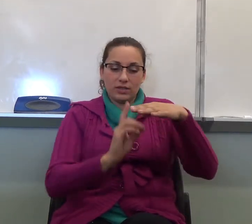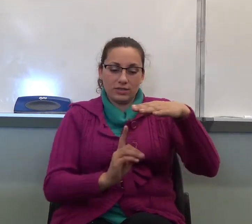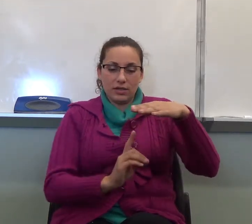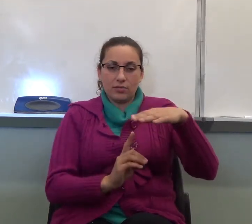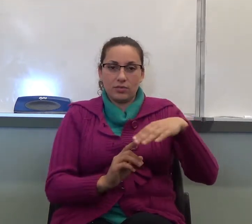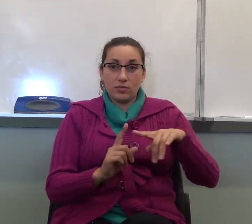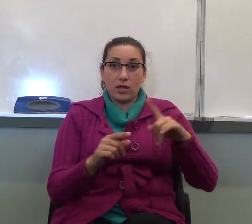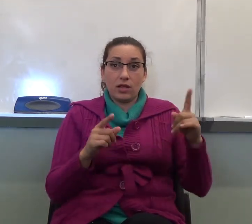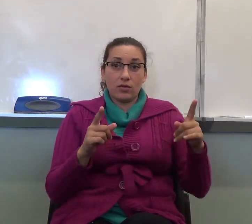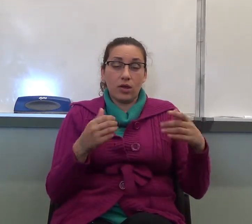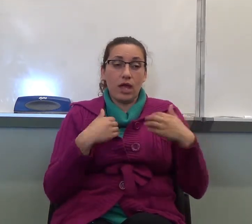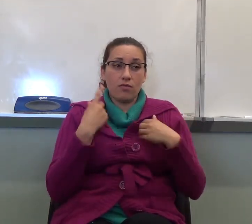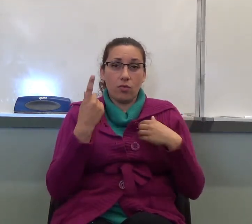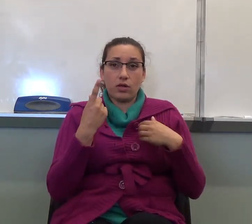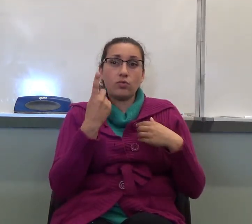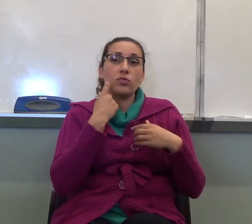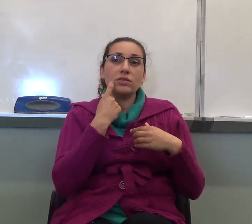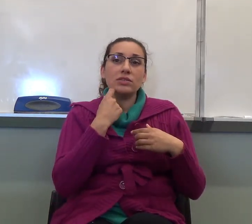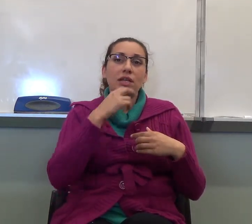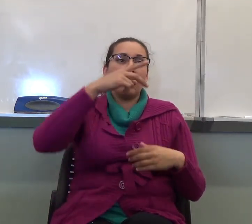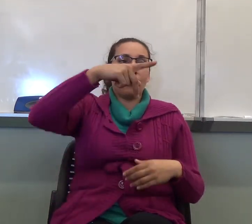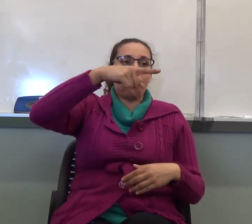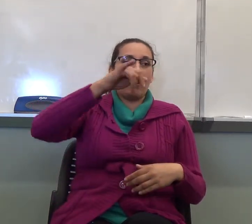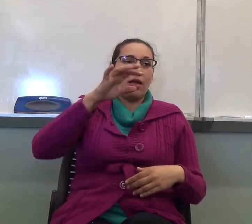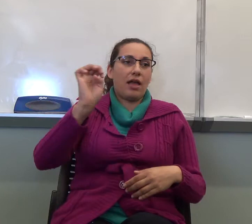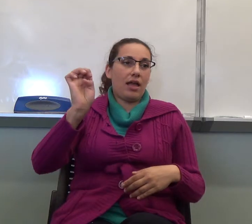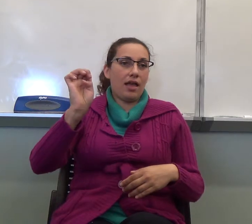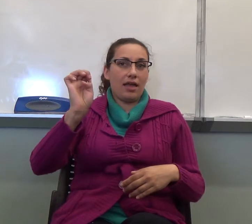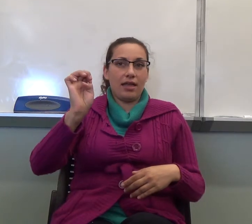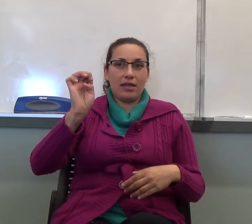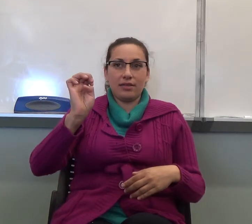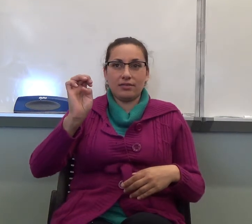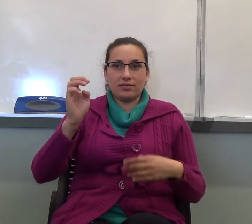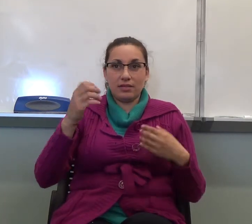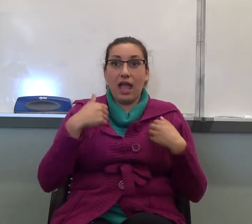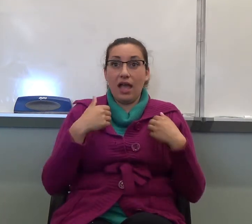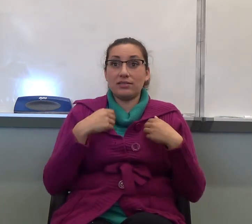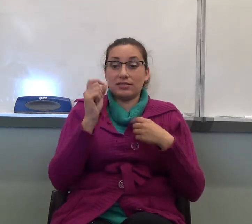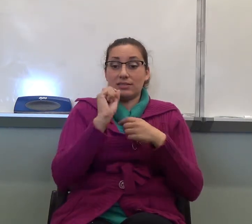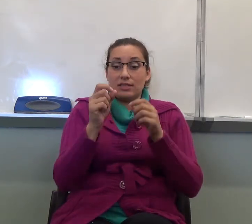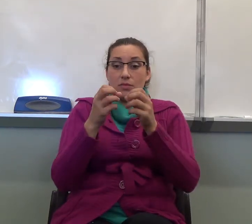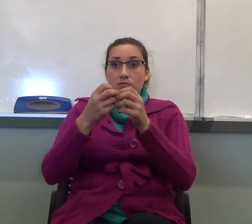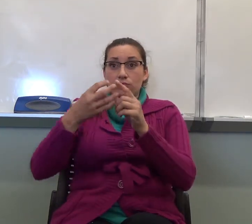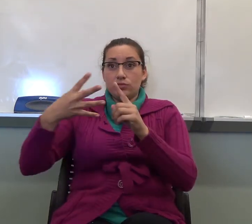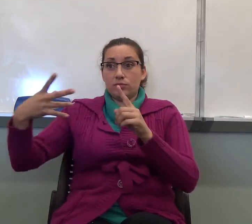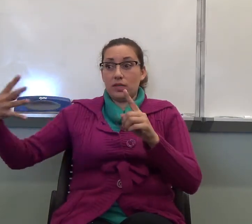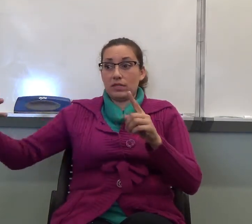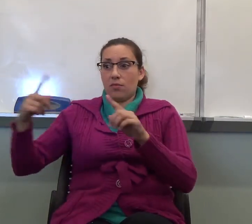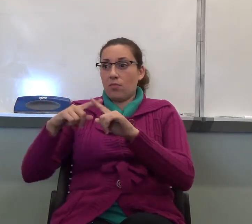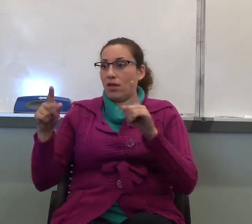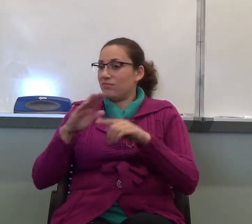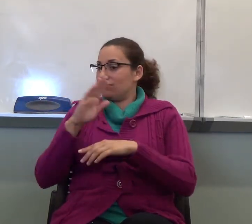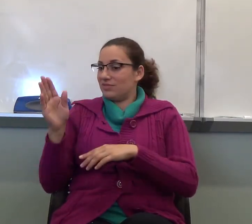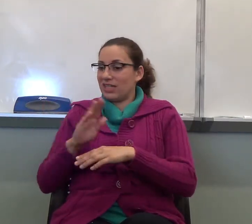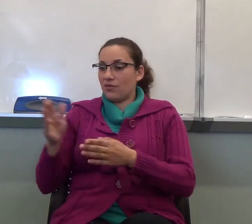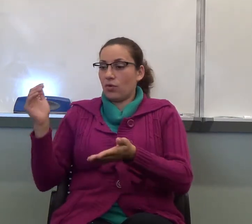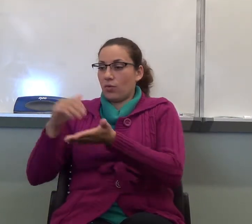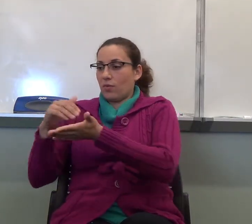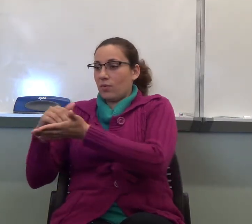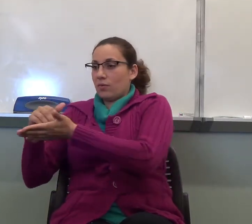it's pi. No? It has a decimal expansion all right, but it never repeats and it never ends. And that's